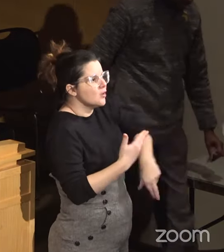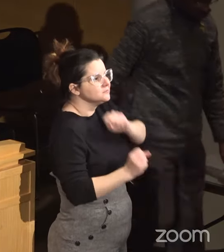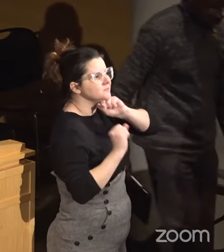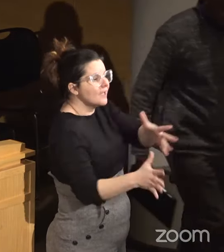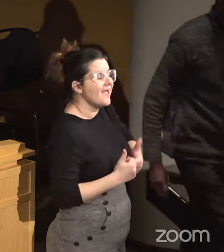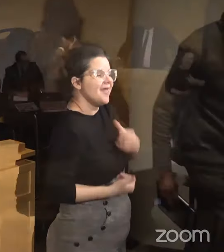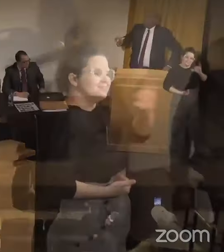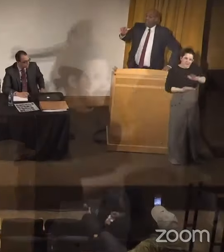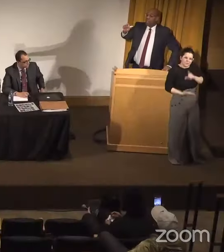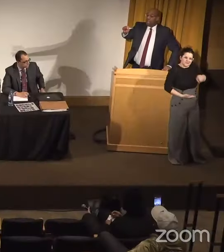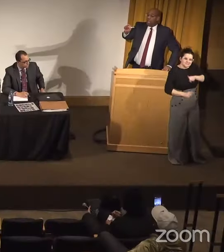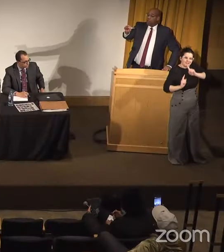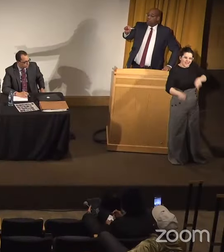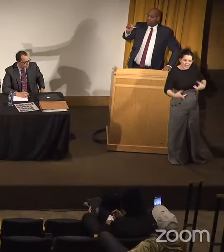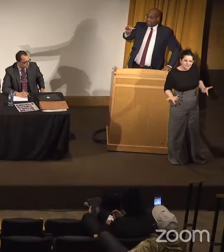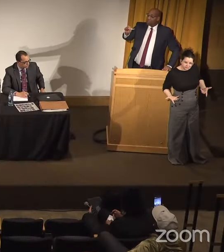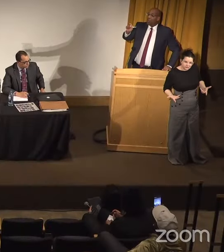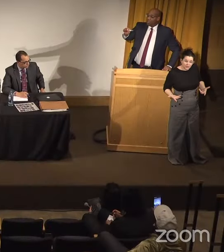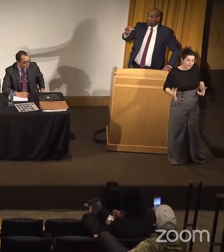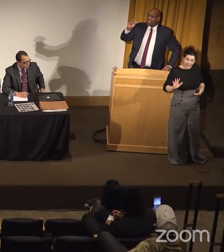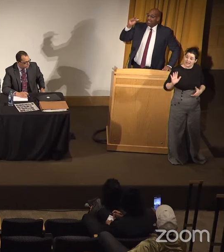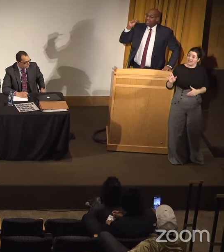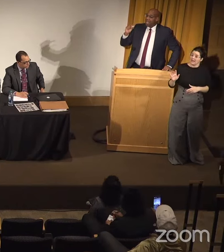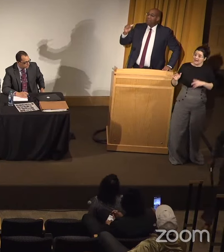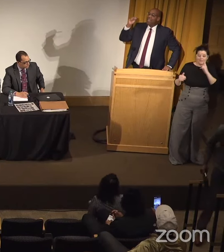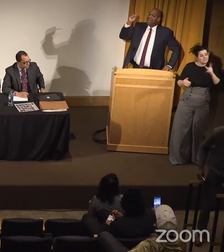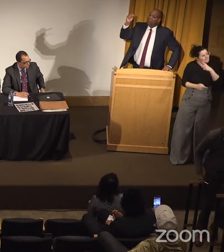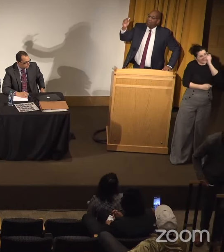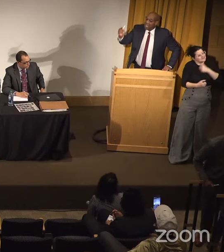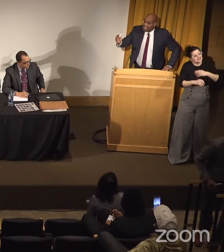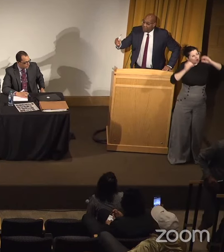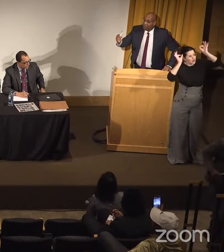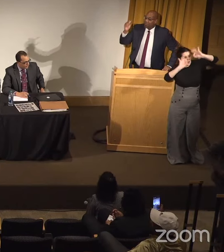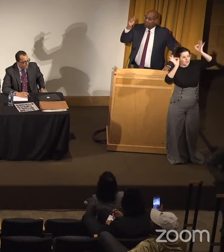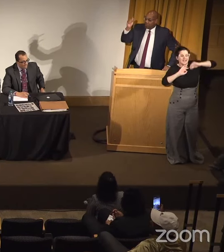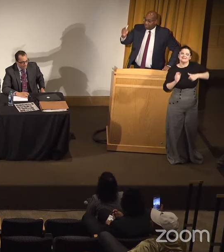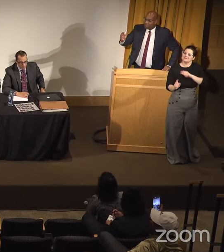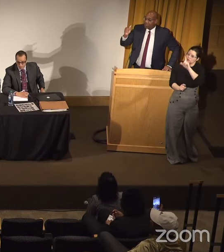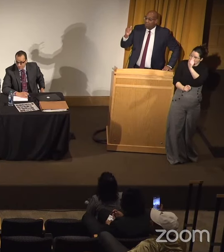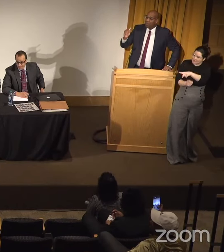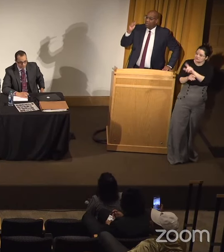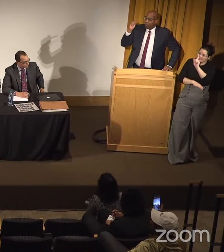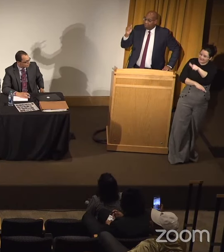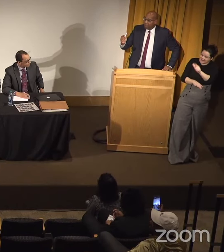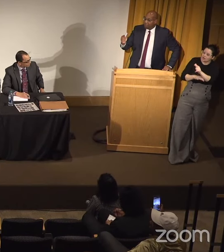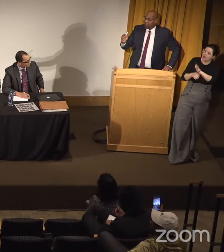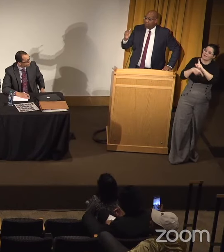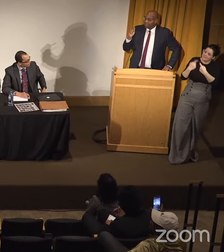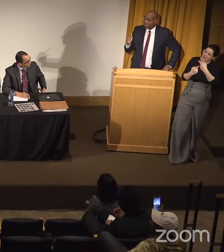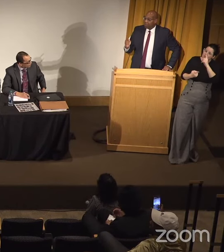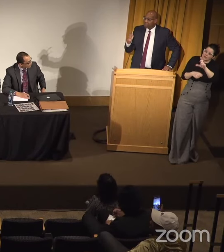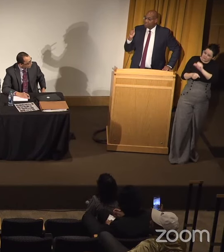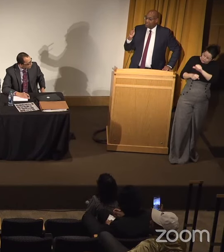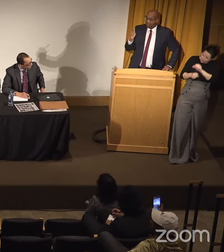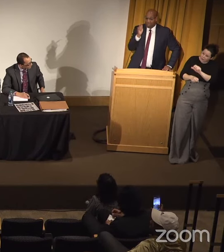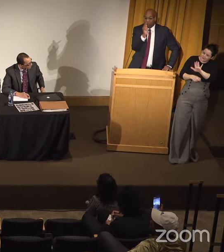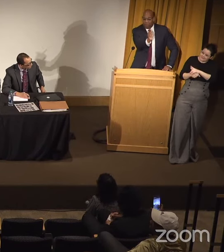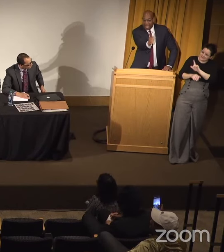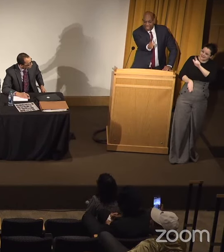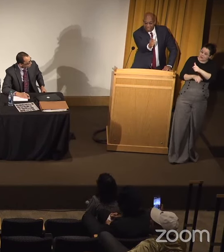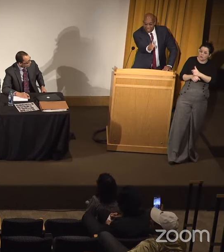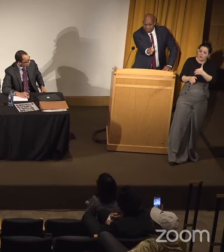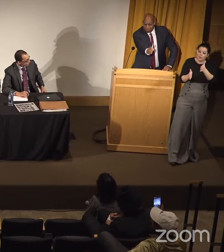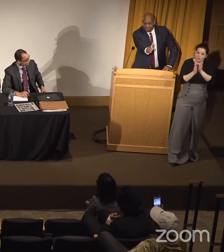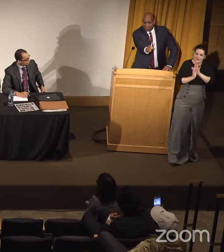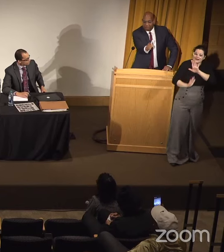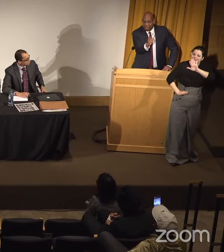That's a question that's coming up later. There's a question that's about what their work, that question is coming up later. We